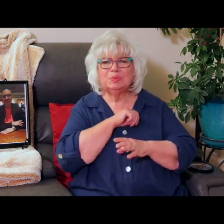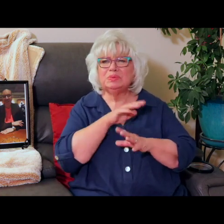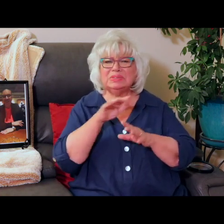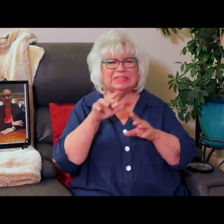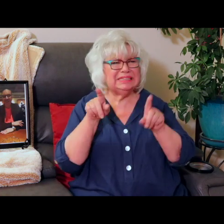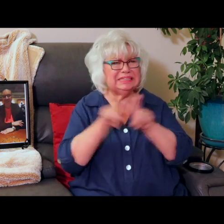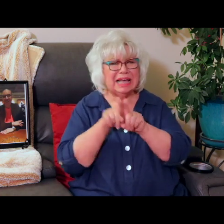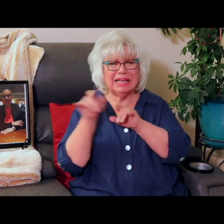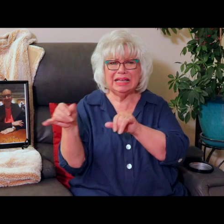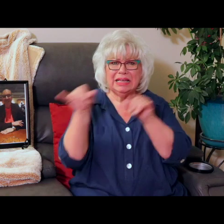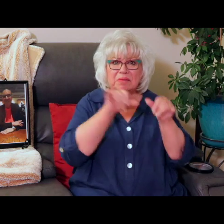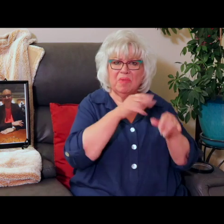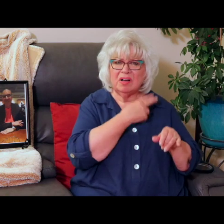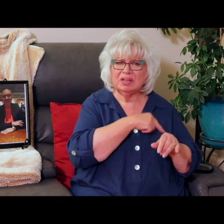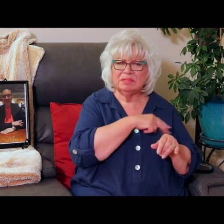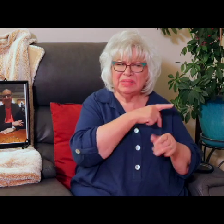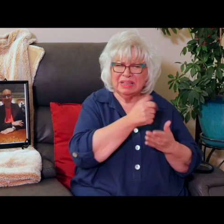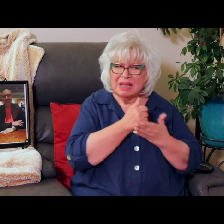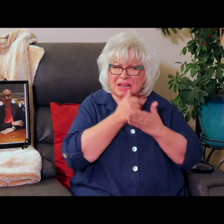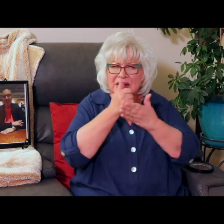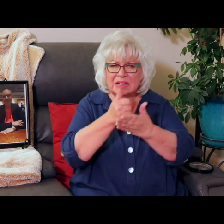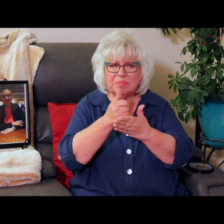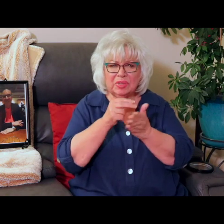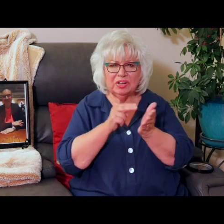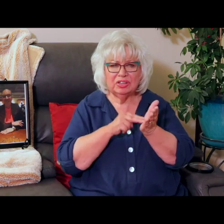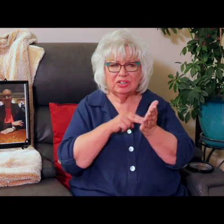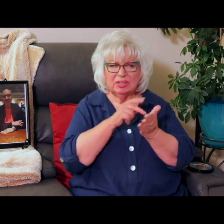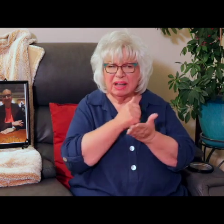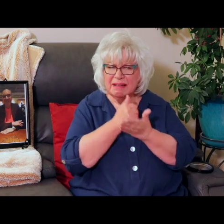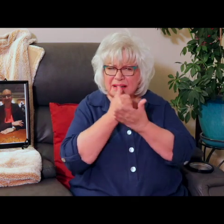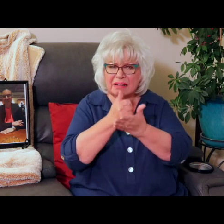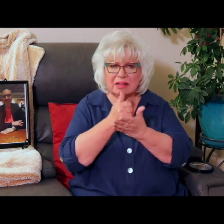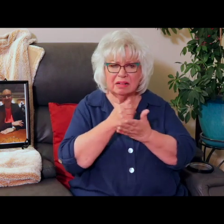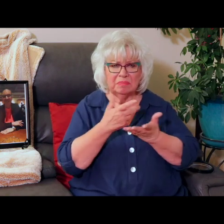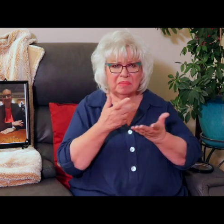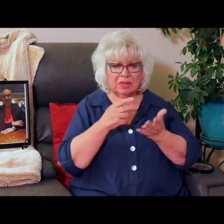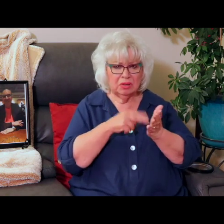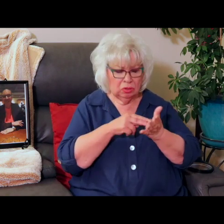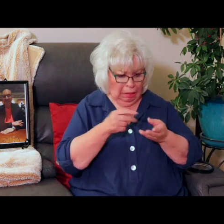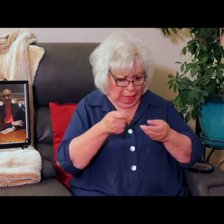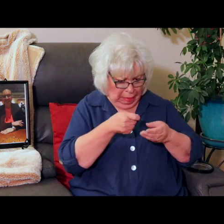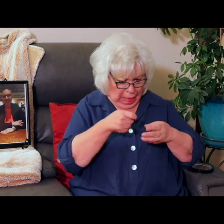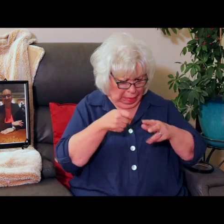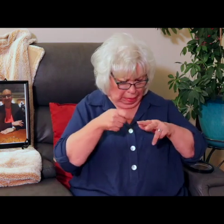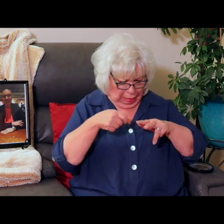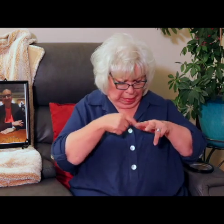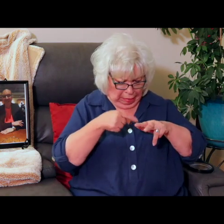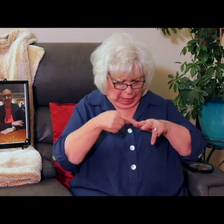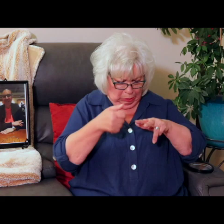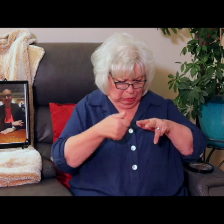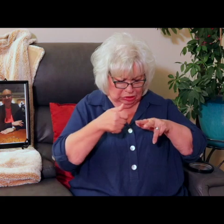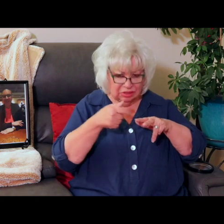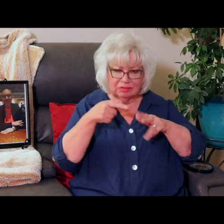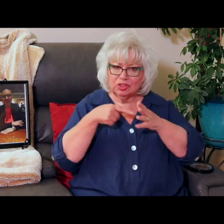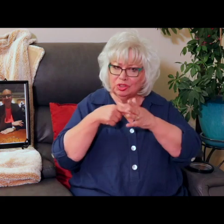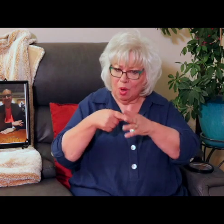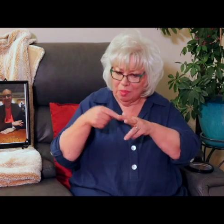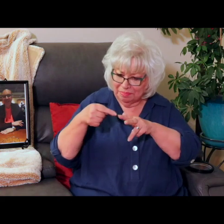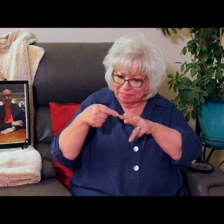His attitude, his personality was exactly how he acted in the hospital. He was so helpful. And, you know,